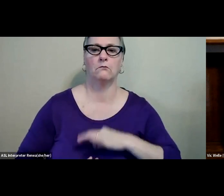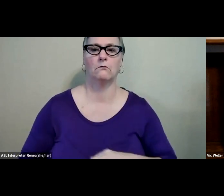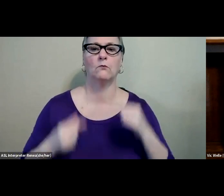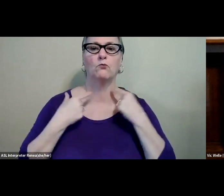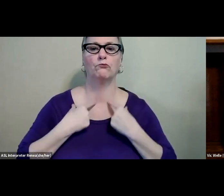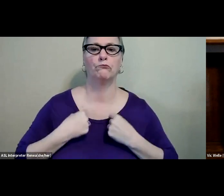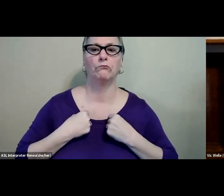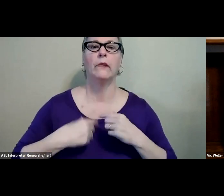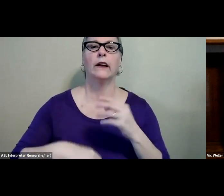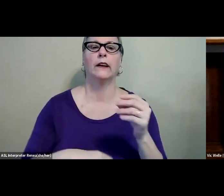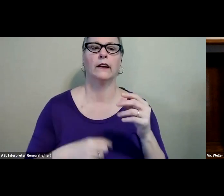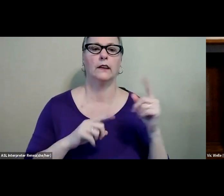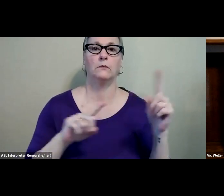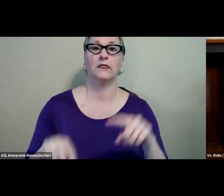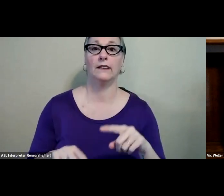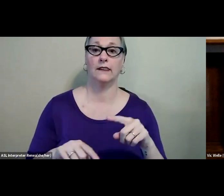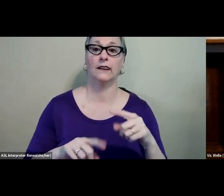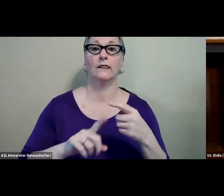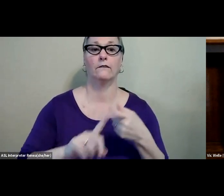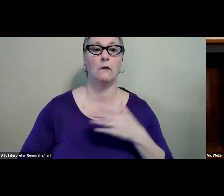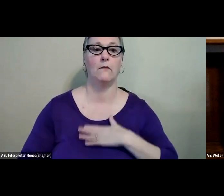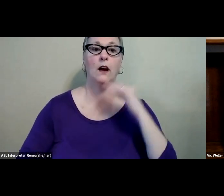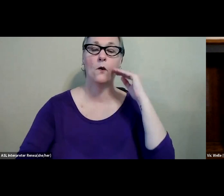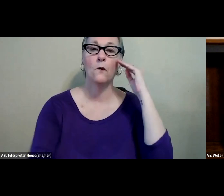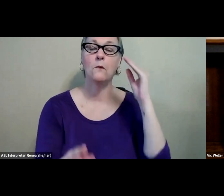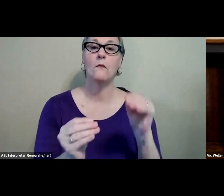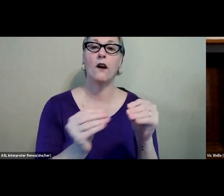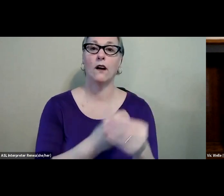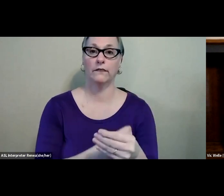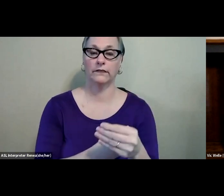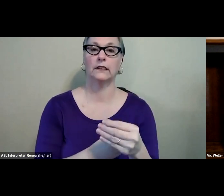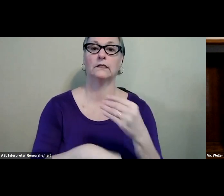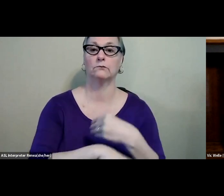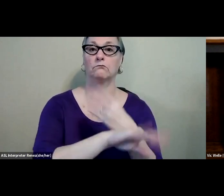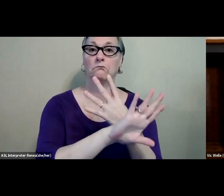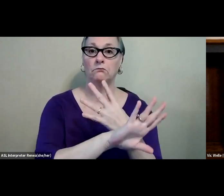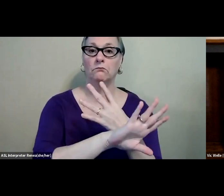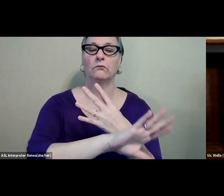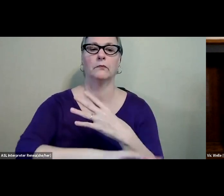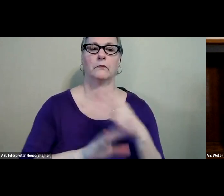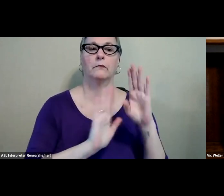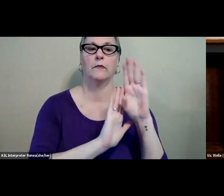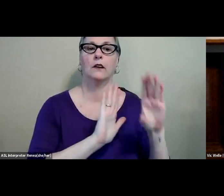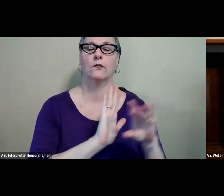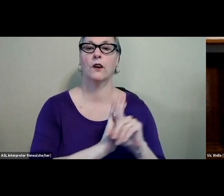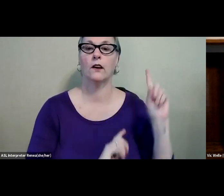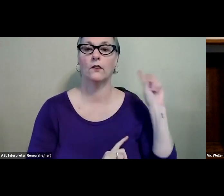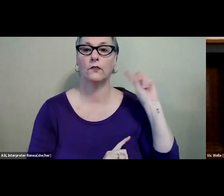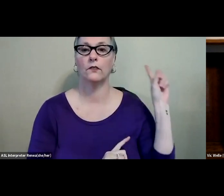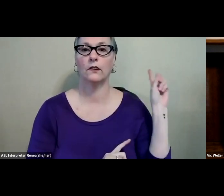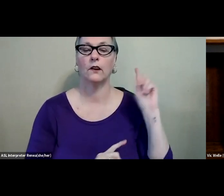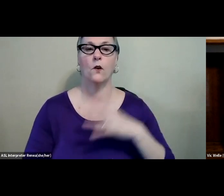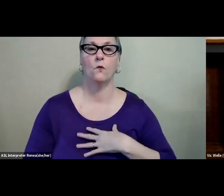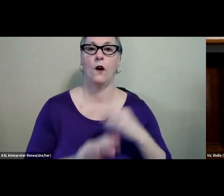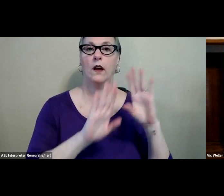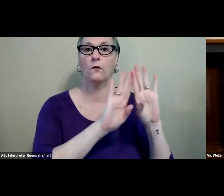and i am attending today virtually from my home office um and in the background is a white